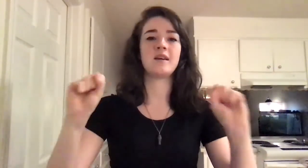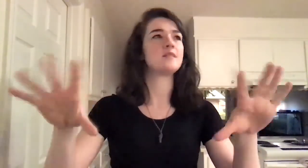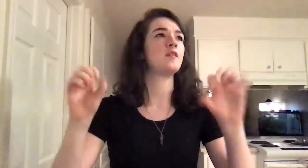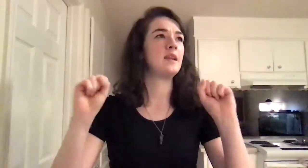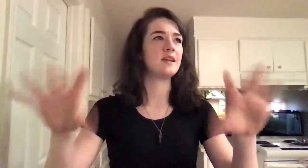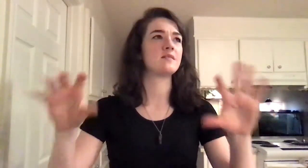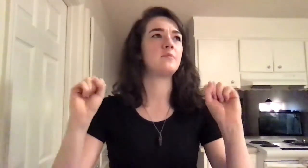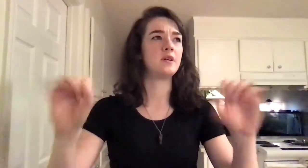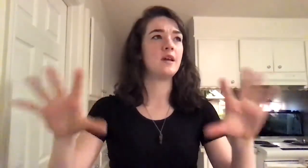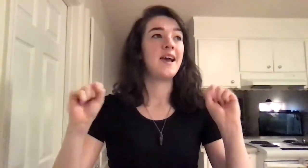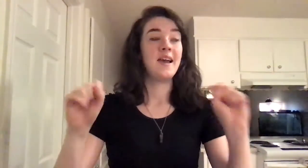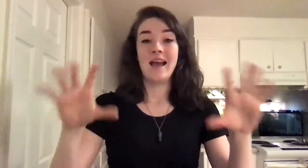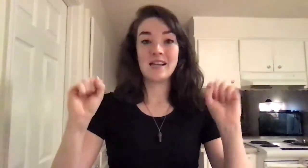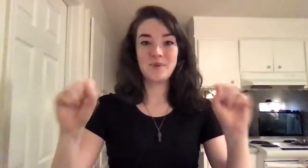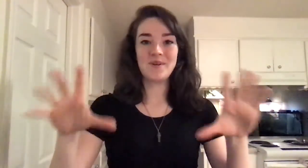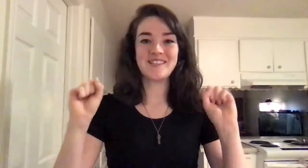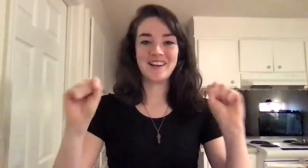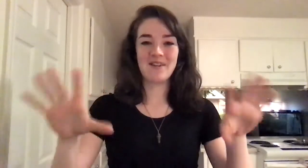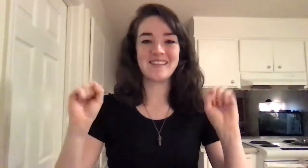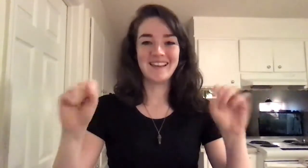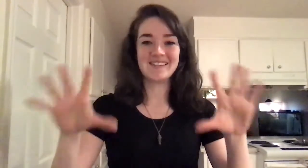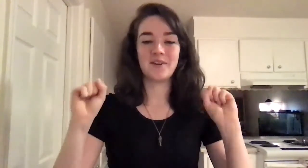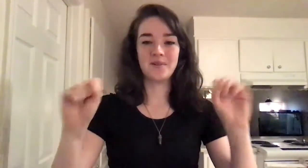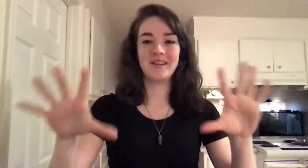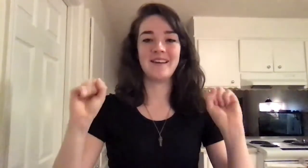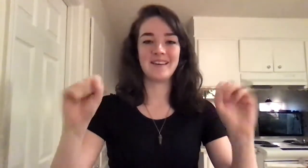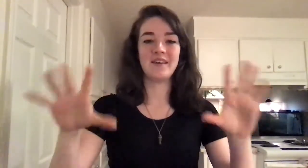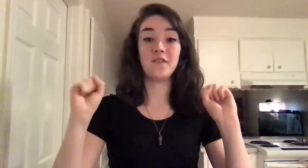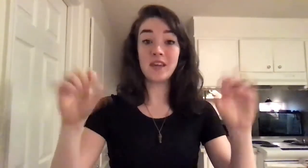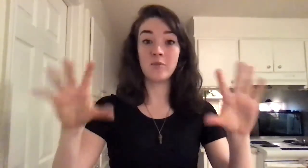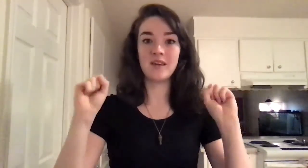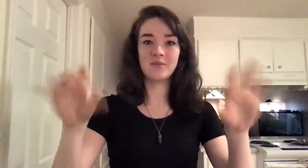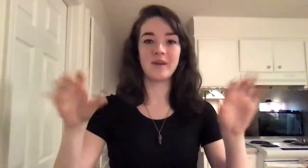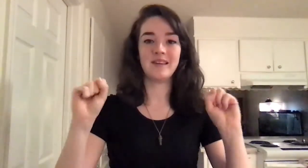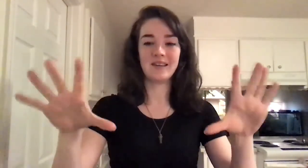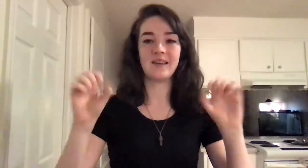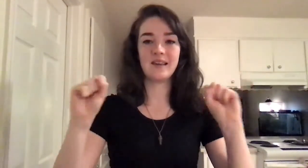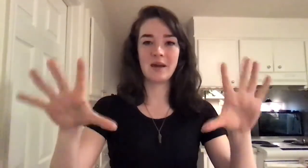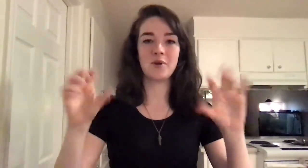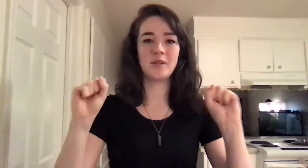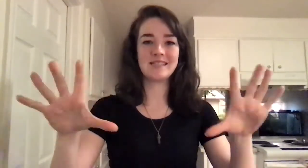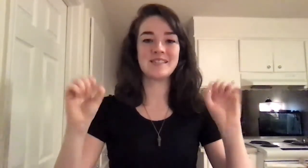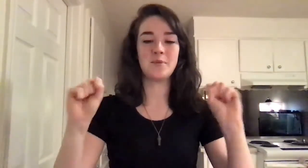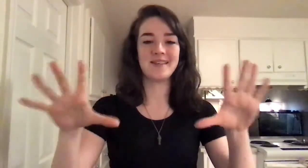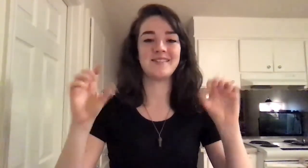have my lights on, but as we know, it's dark outside, so forgive me. My camera quality isn't the best today,